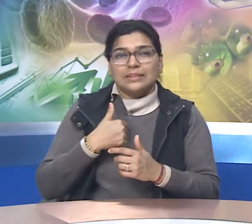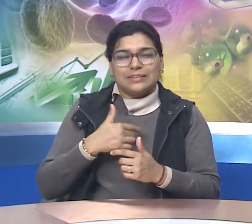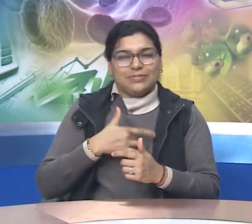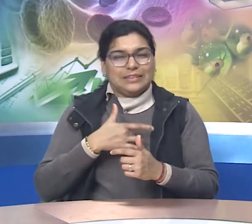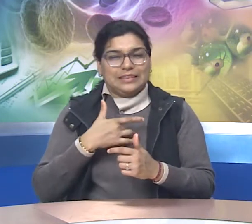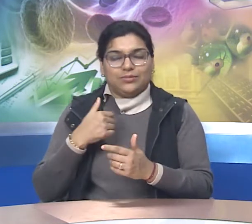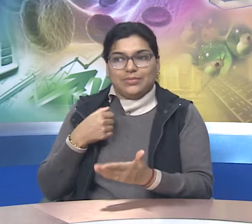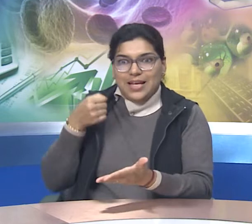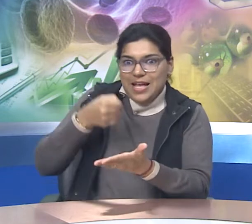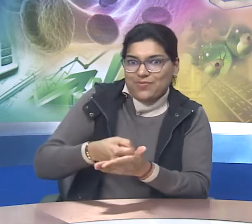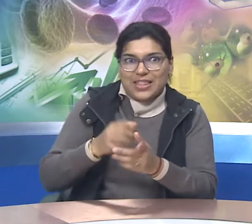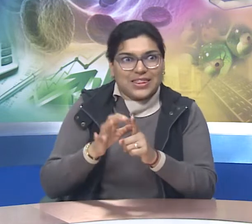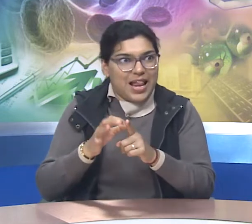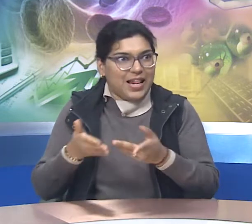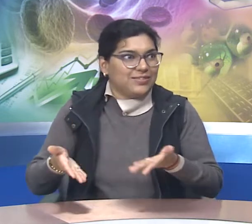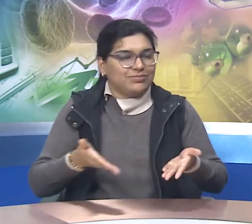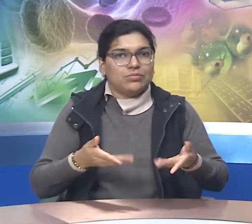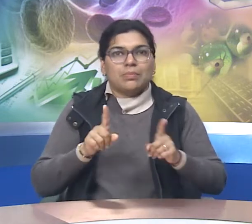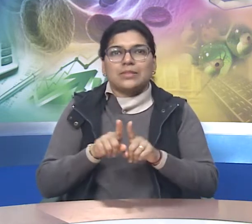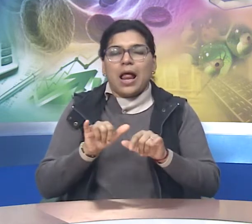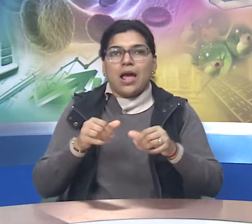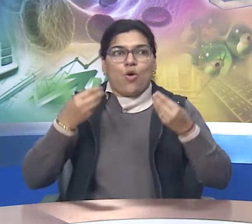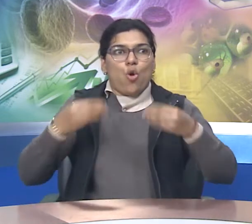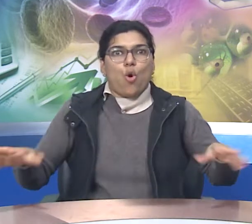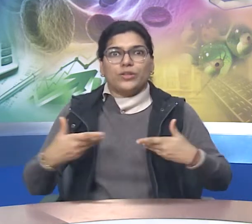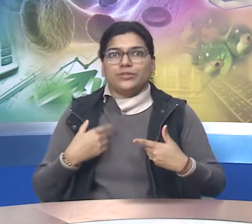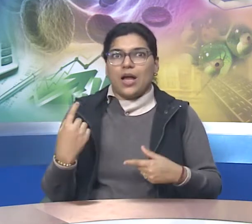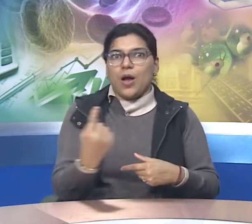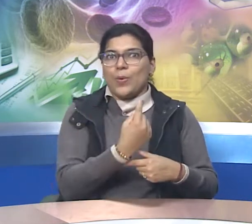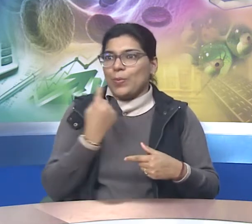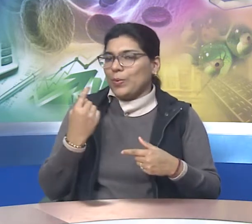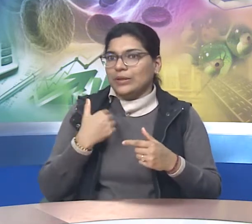up a whole new world for me.